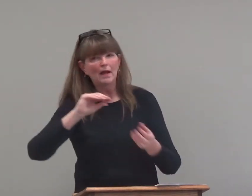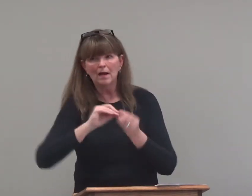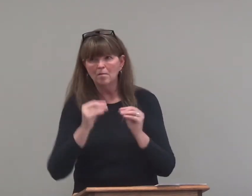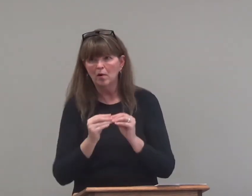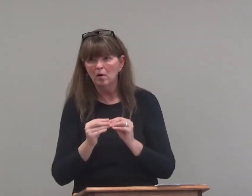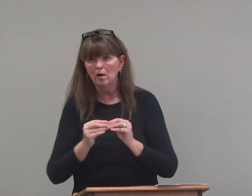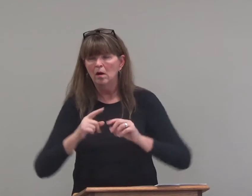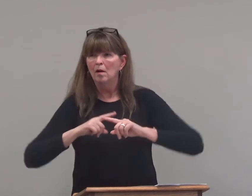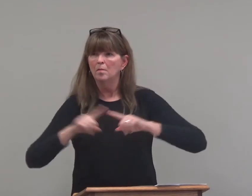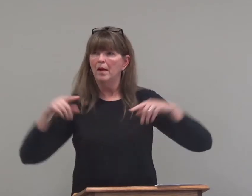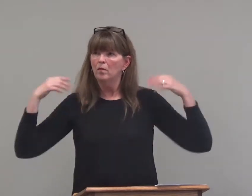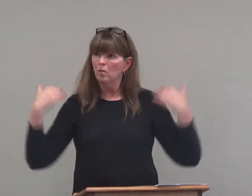kind of stuff?